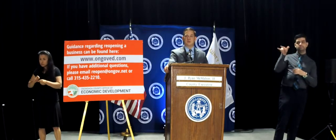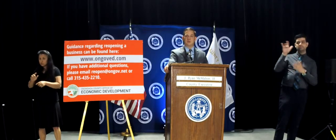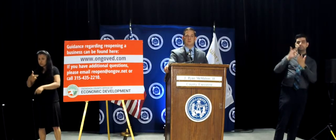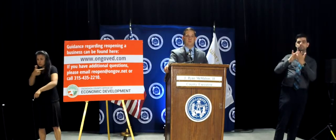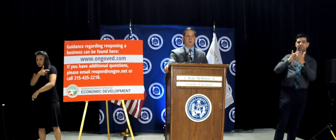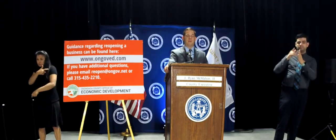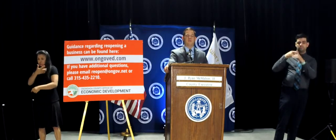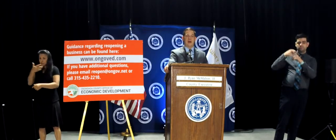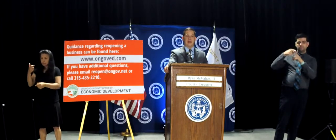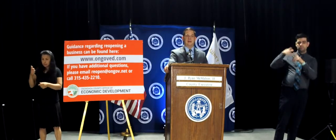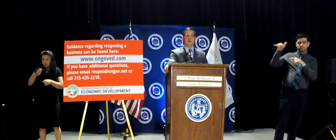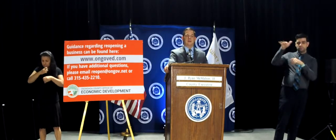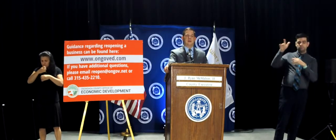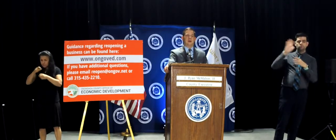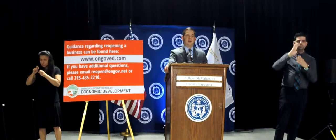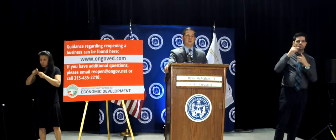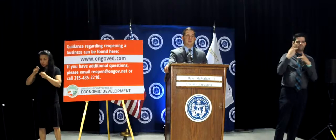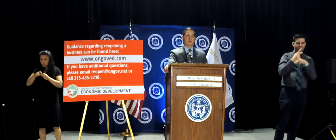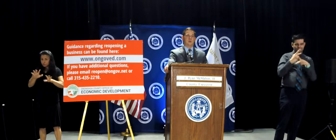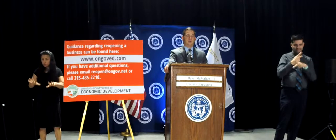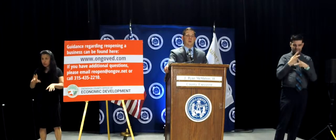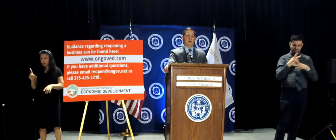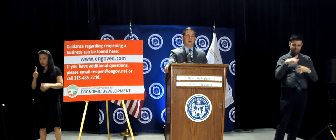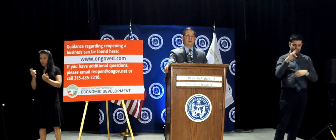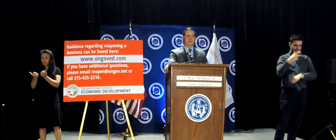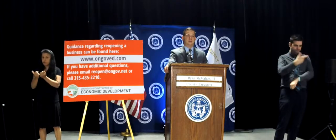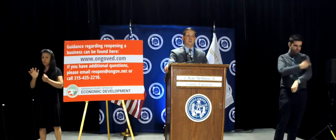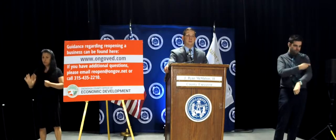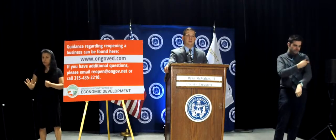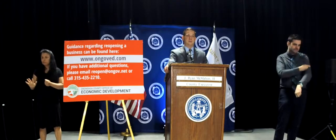communities has been fine. So